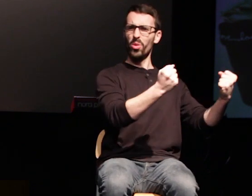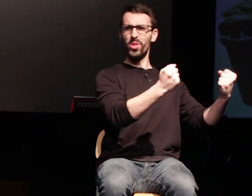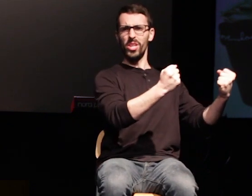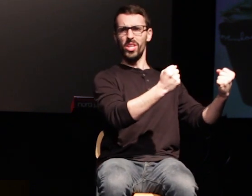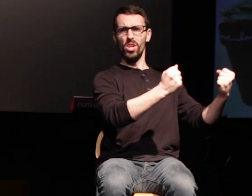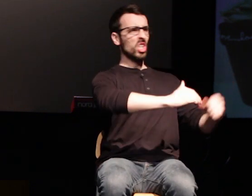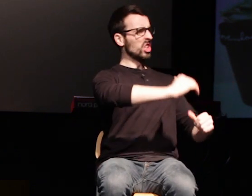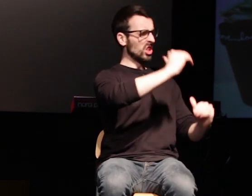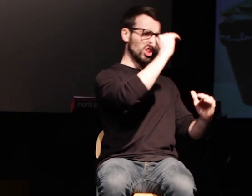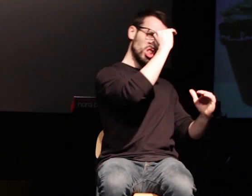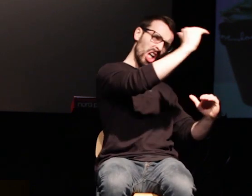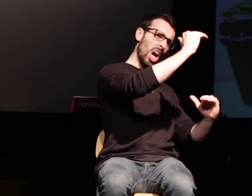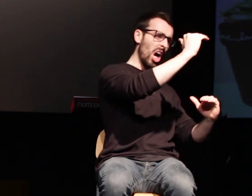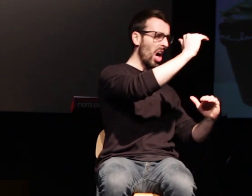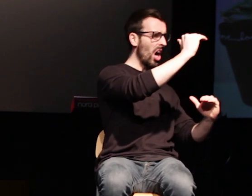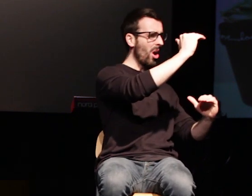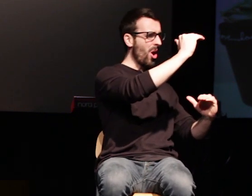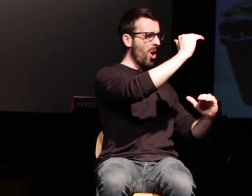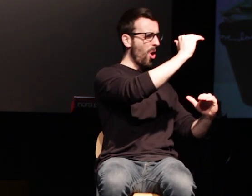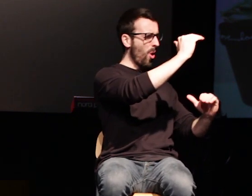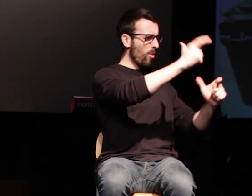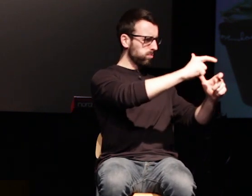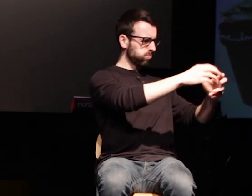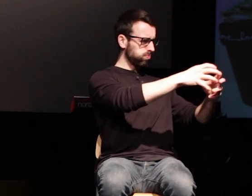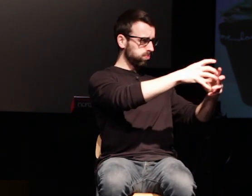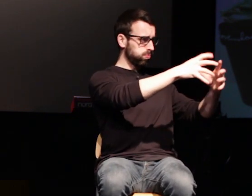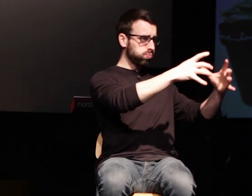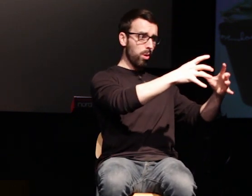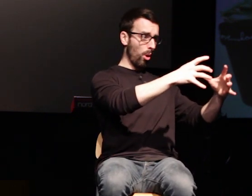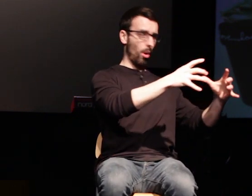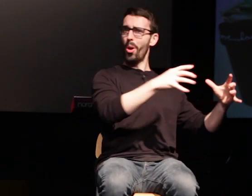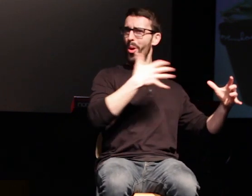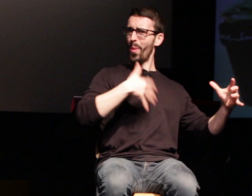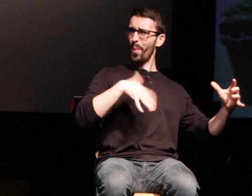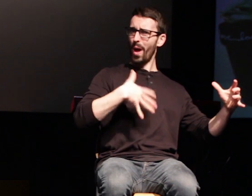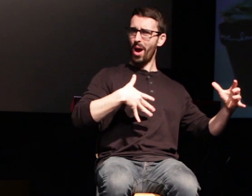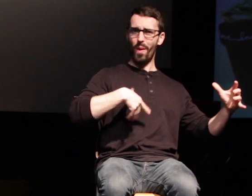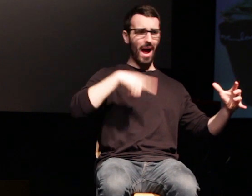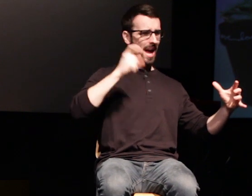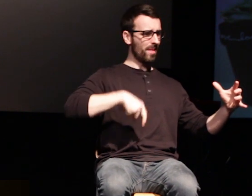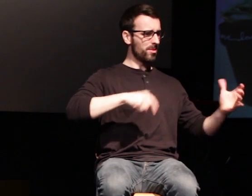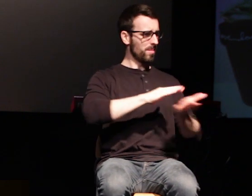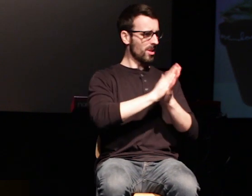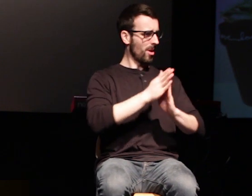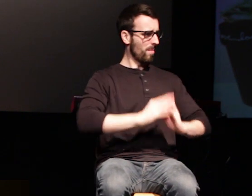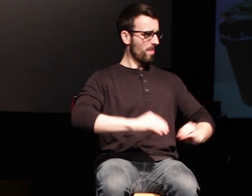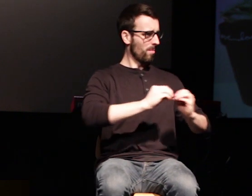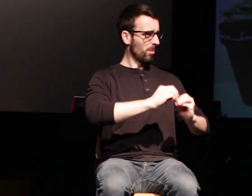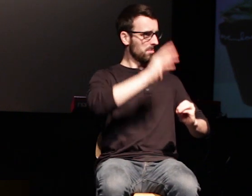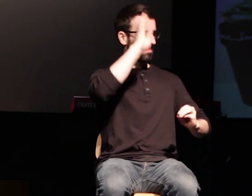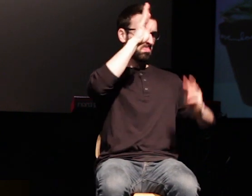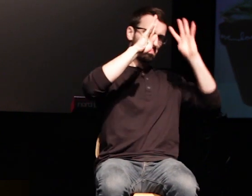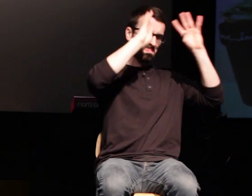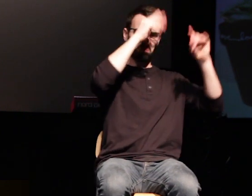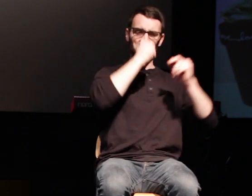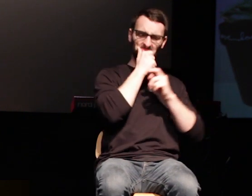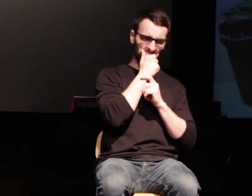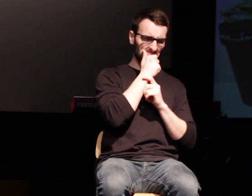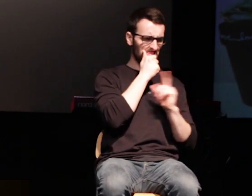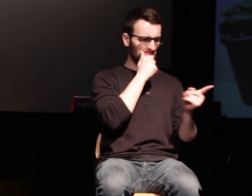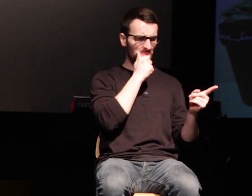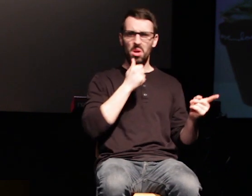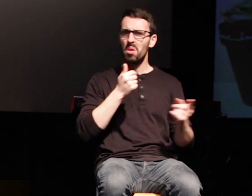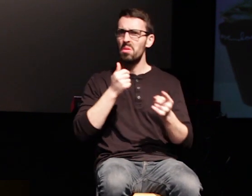taller. And I'm like, oh, I got to get creative here on the next major holiday. And so it was doing really well. And we're like, what did you